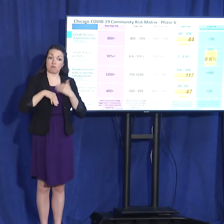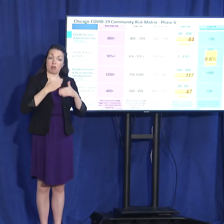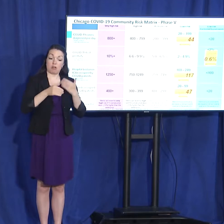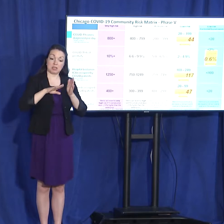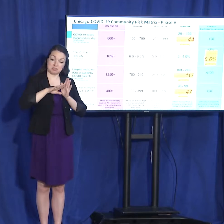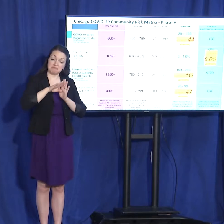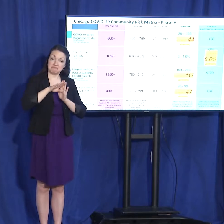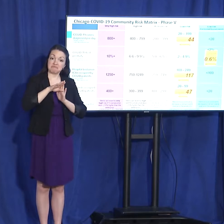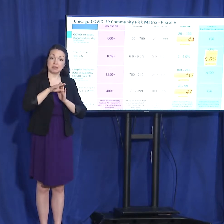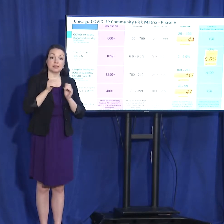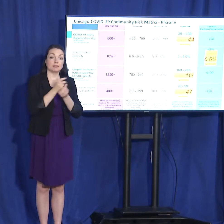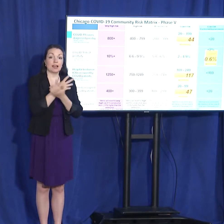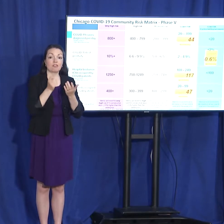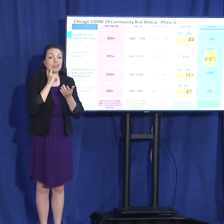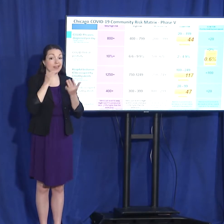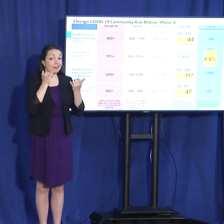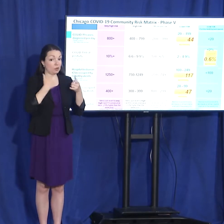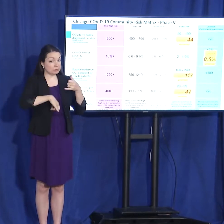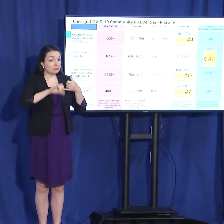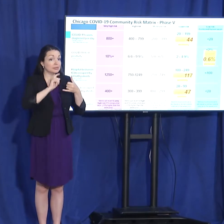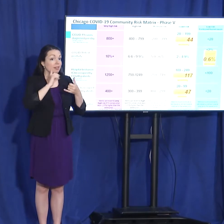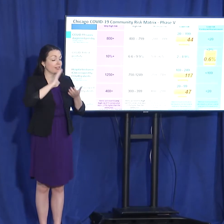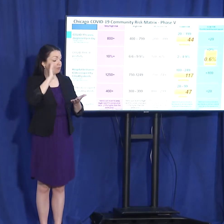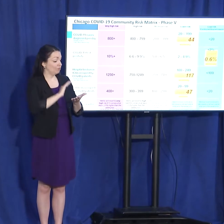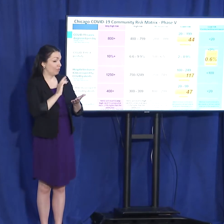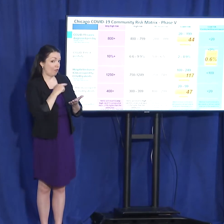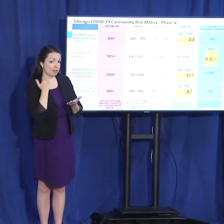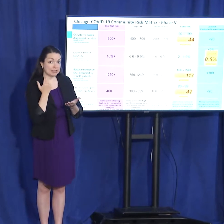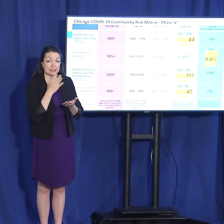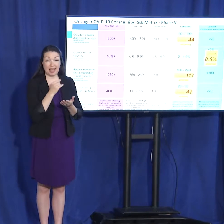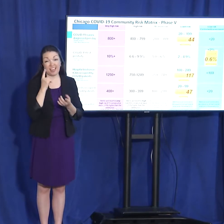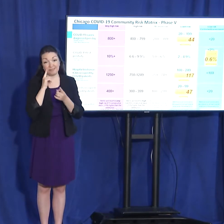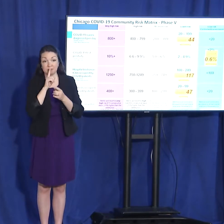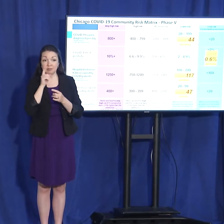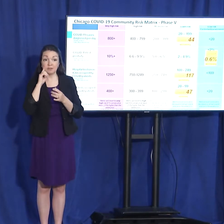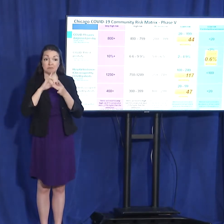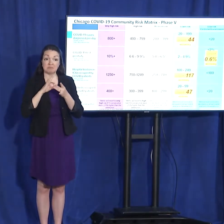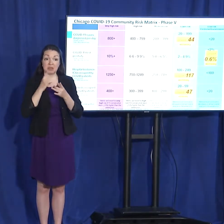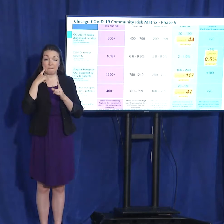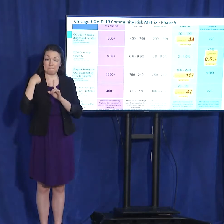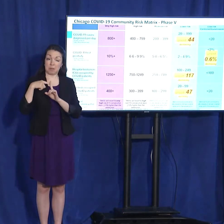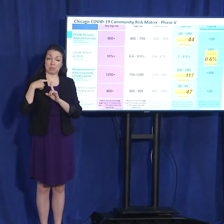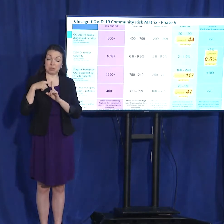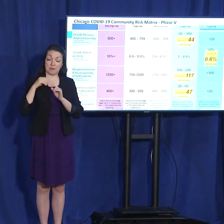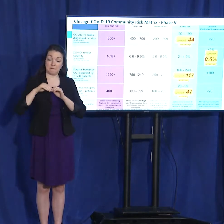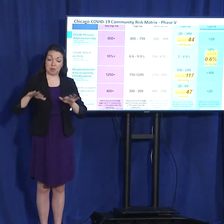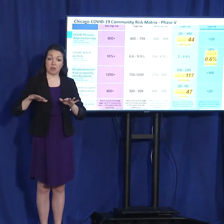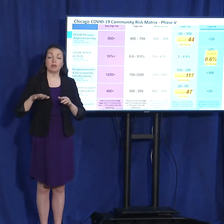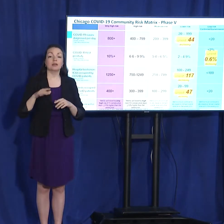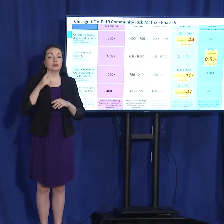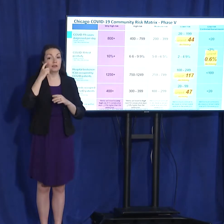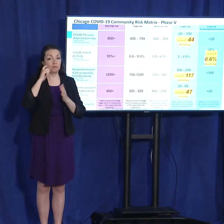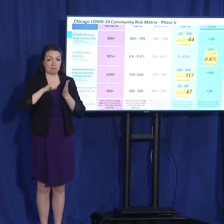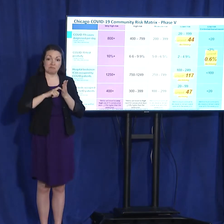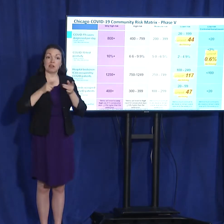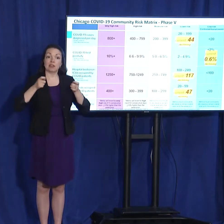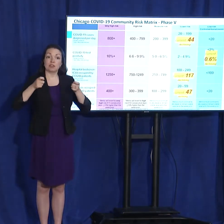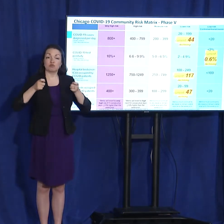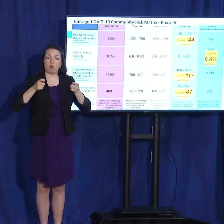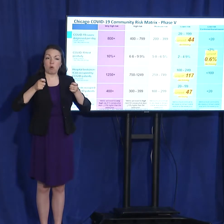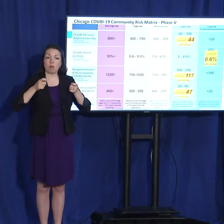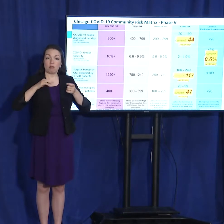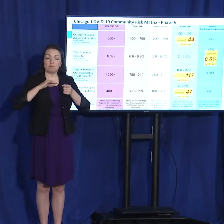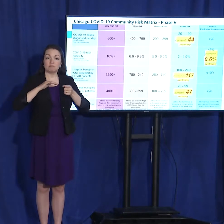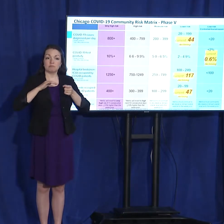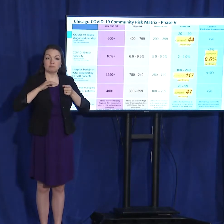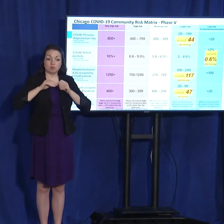remains in the lower risk category, or even in the case of positivity, in what we're considering controlled transmission. So to put a finer